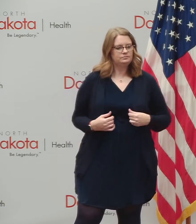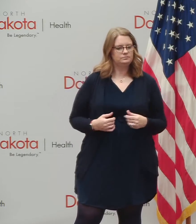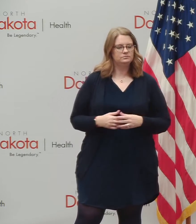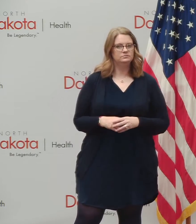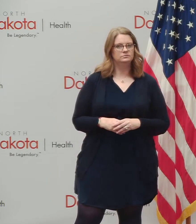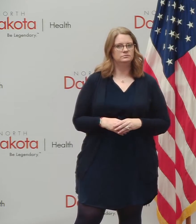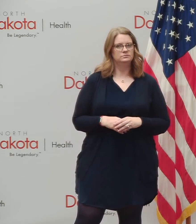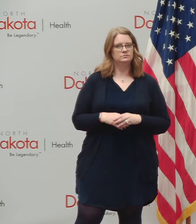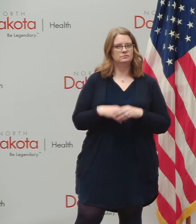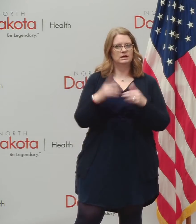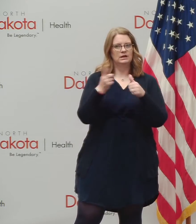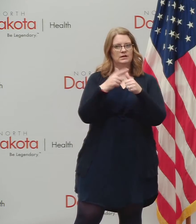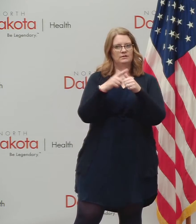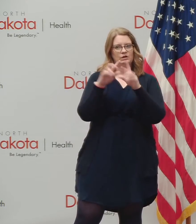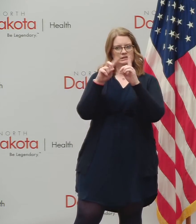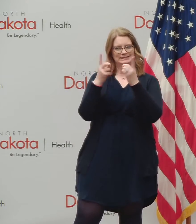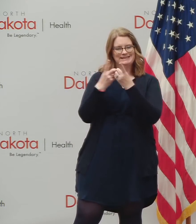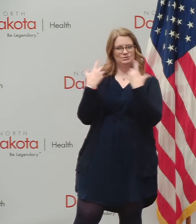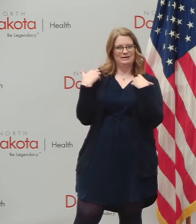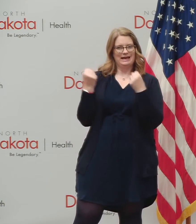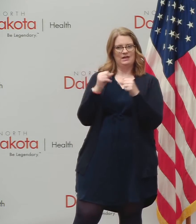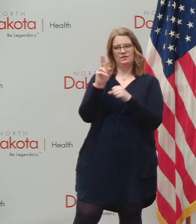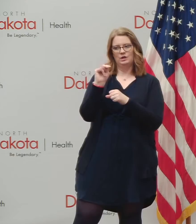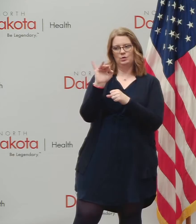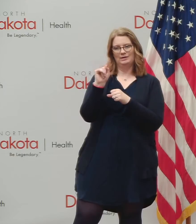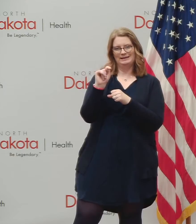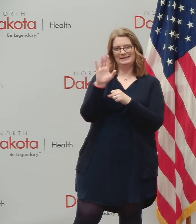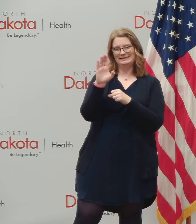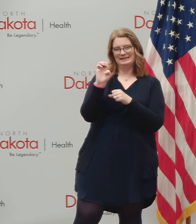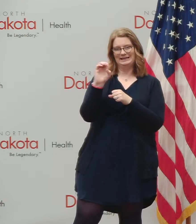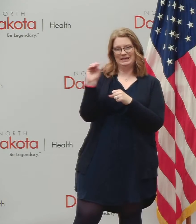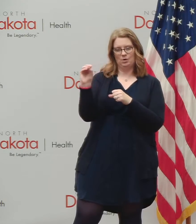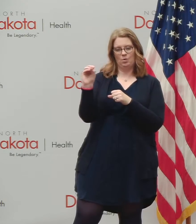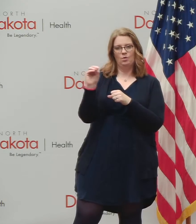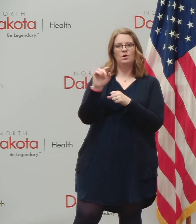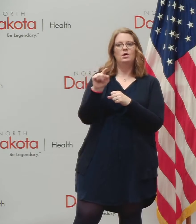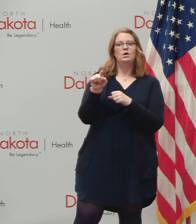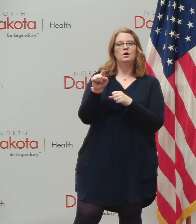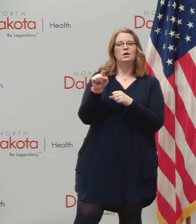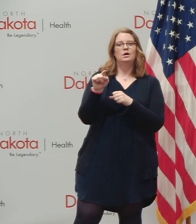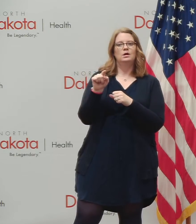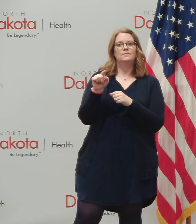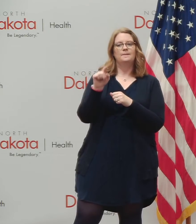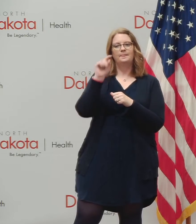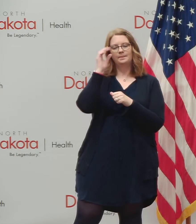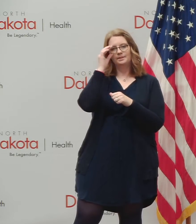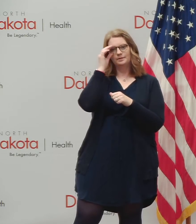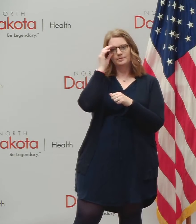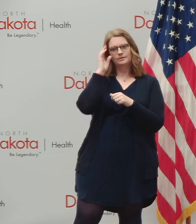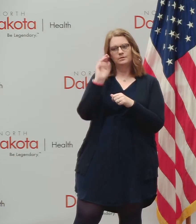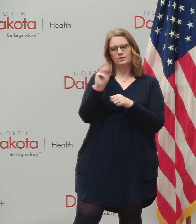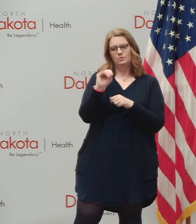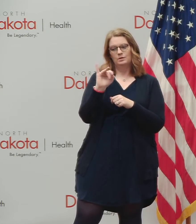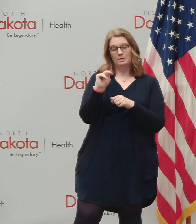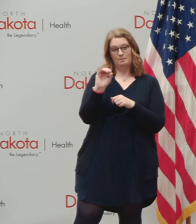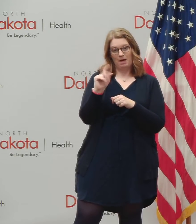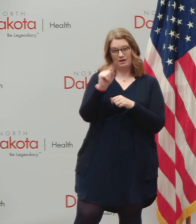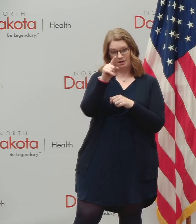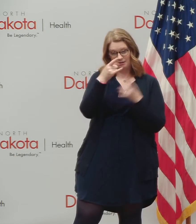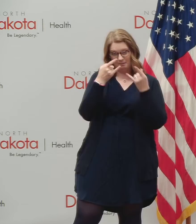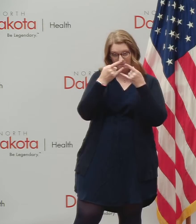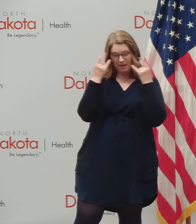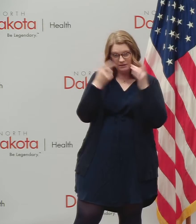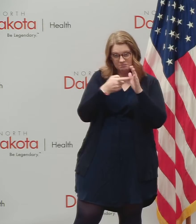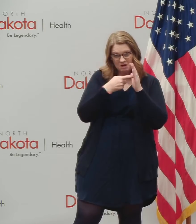The First District Health Unit's CEO was quoted yesterday saying that with the Minot's mask measures, there